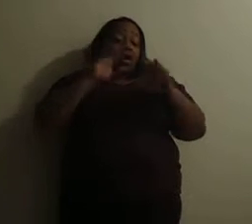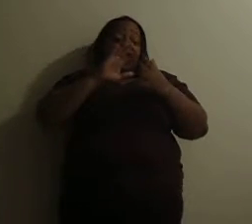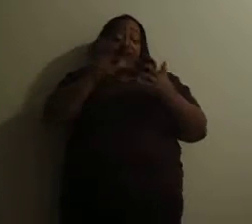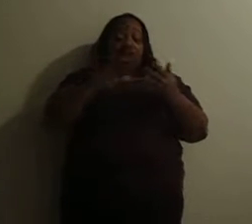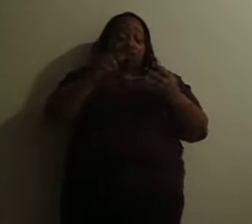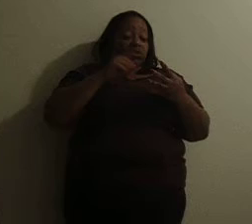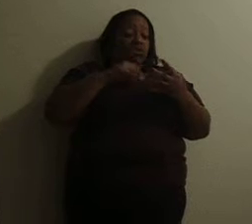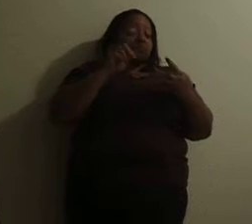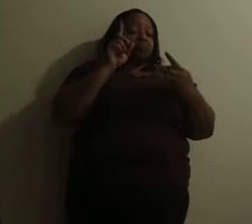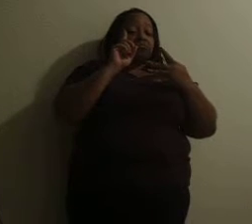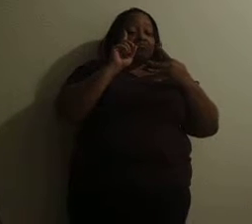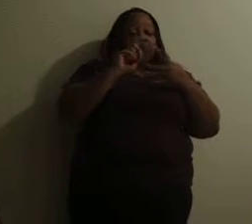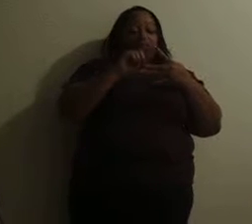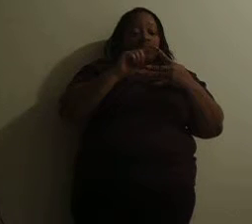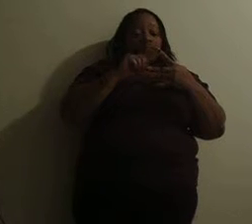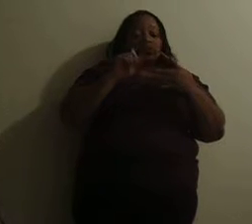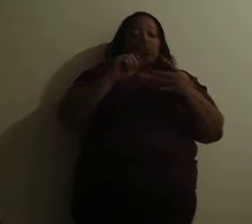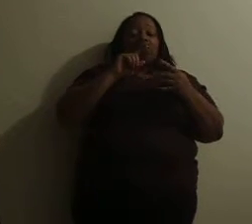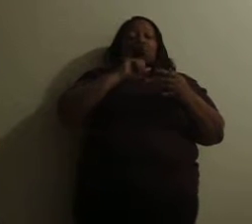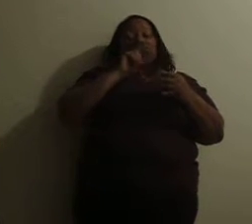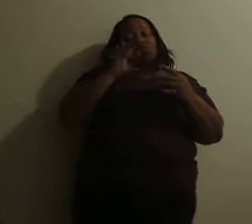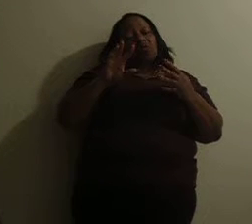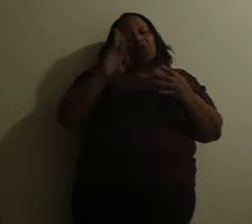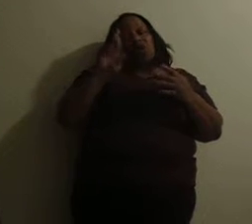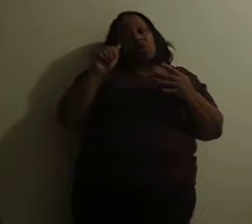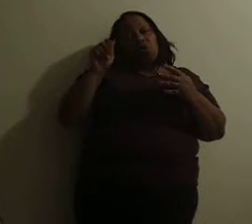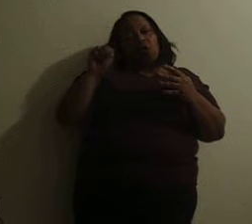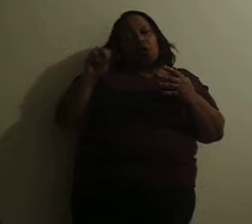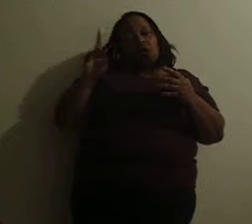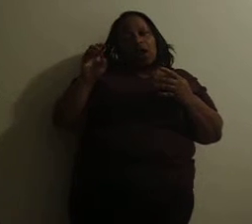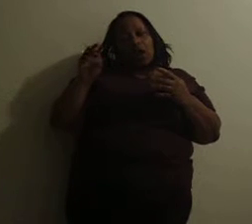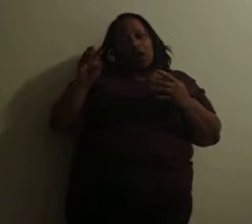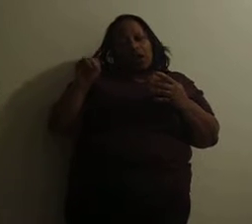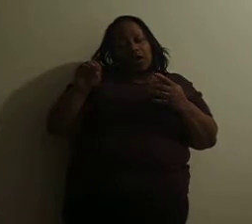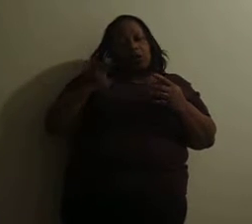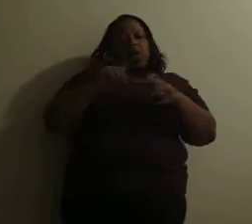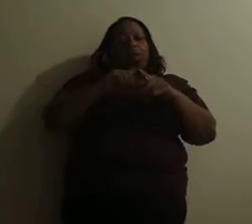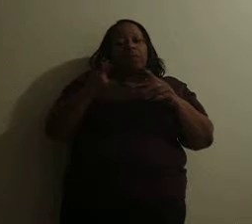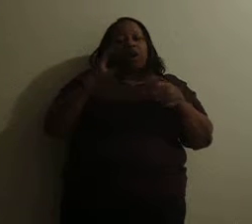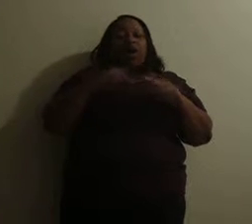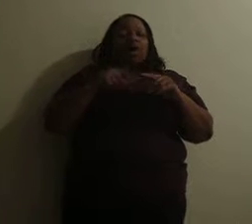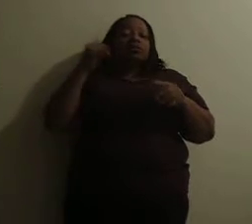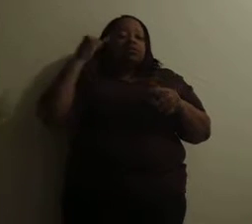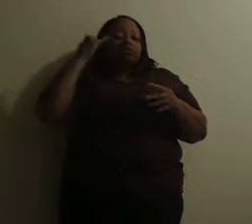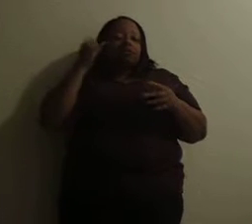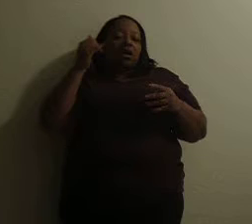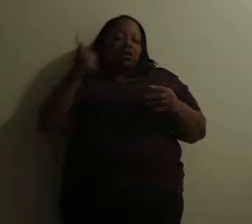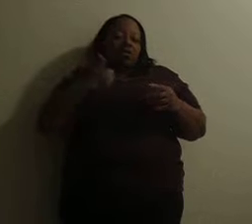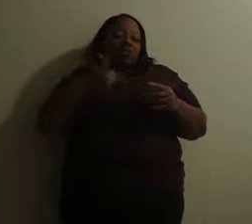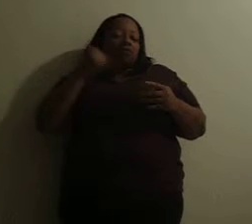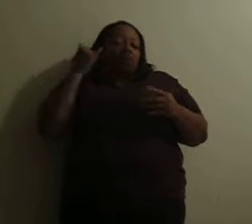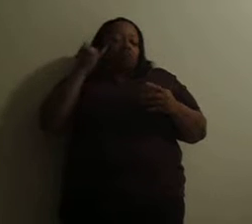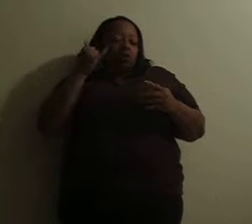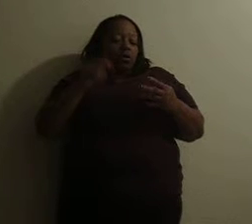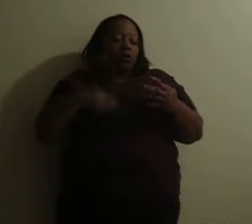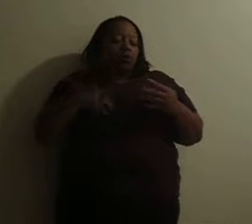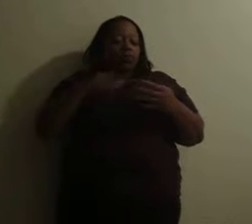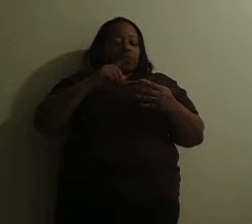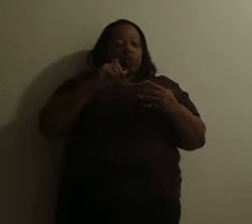determine by random, really. I just decide which ones I'm going to do at the beginning of that semester. And in the past